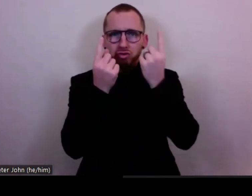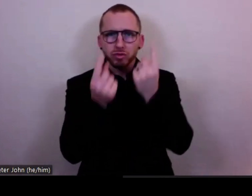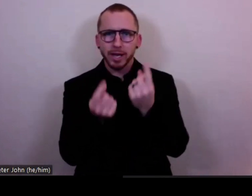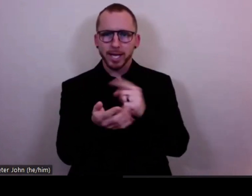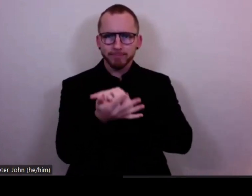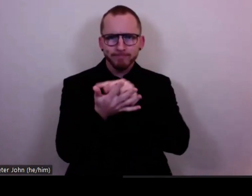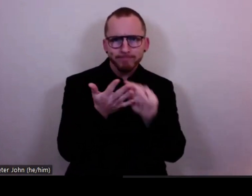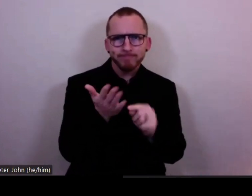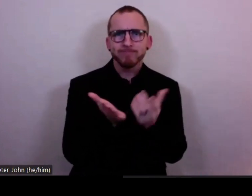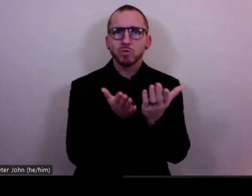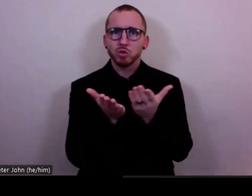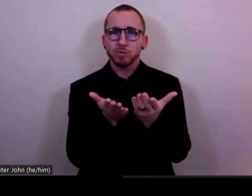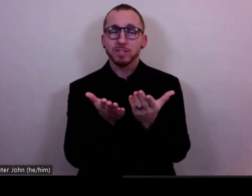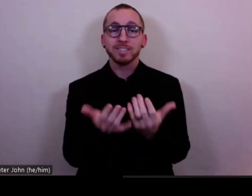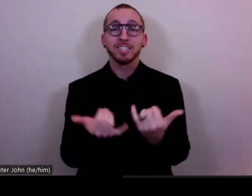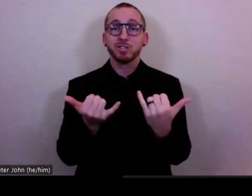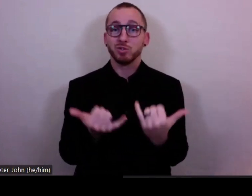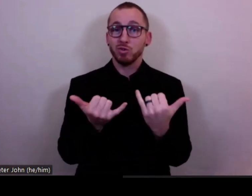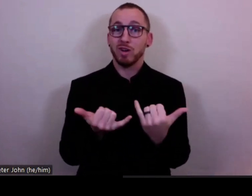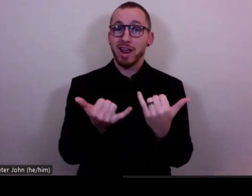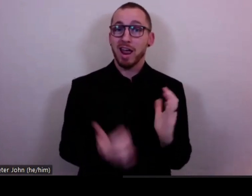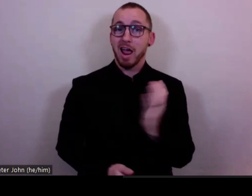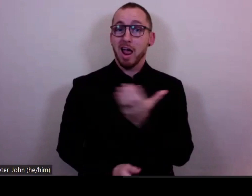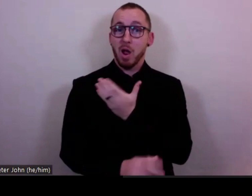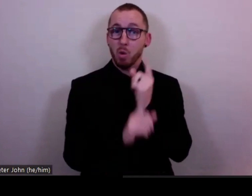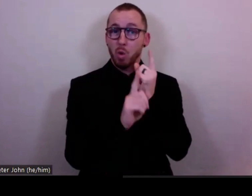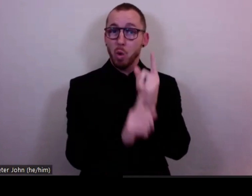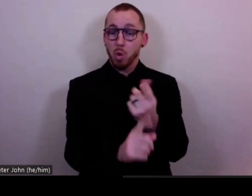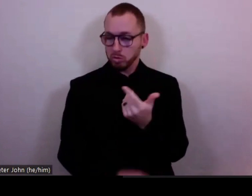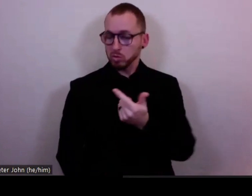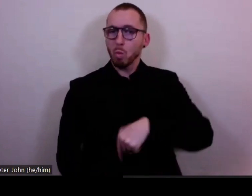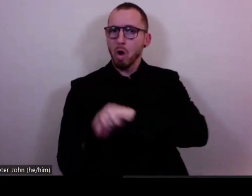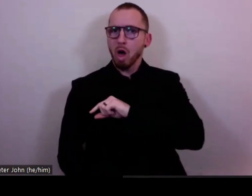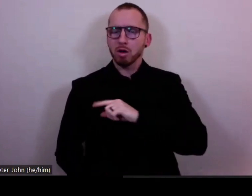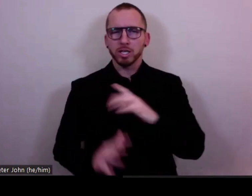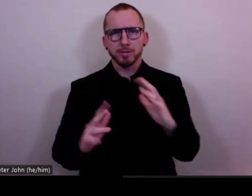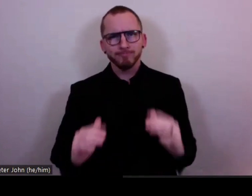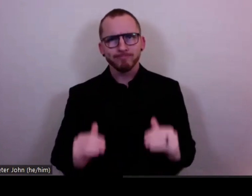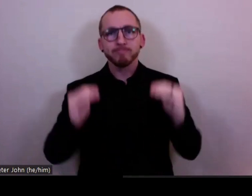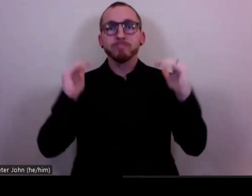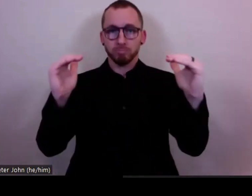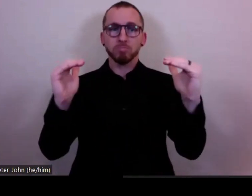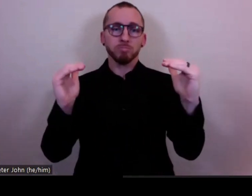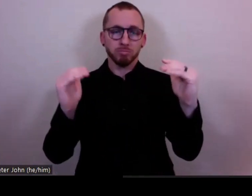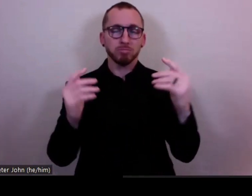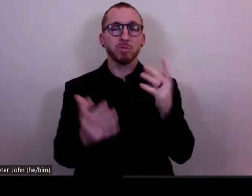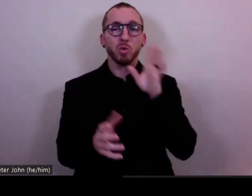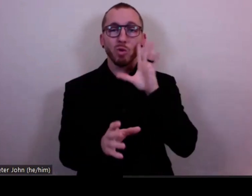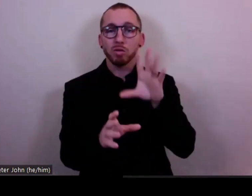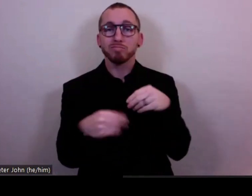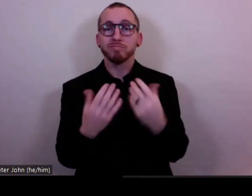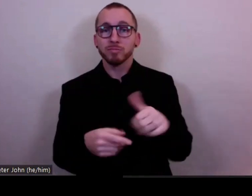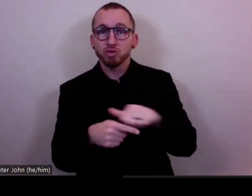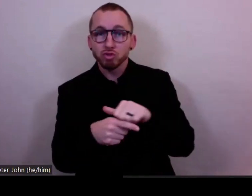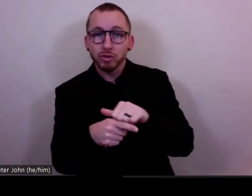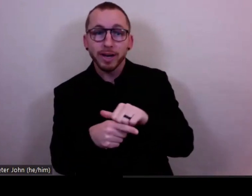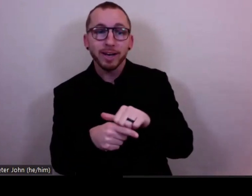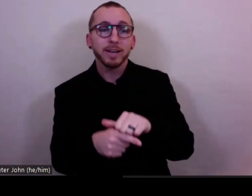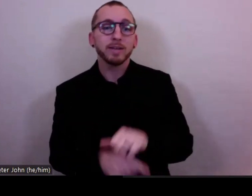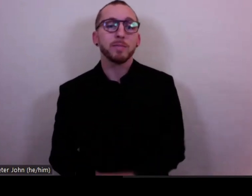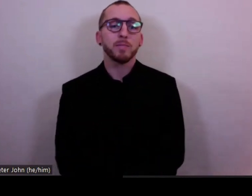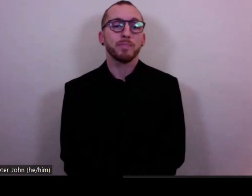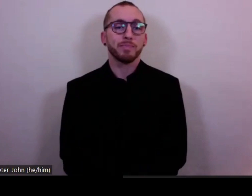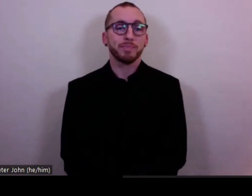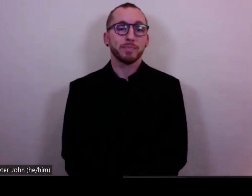just enrich the quality that we're bringing back to our community with training. And of course, our theme today, I think, is